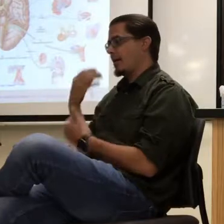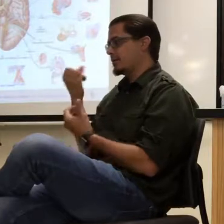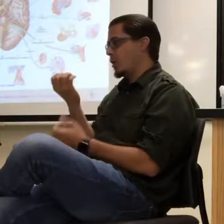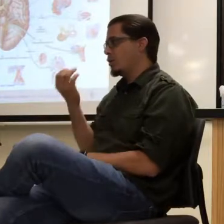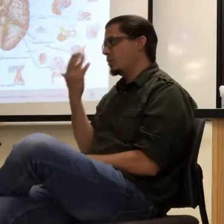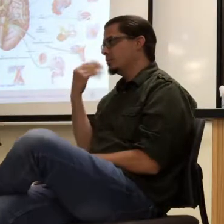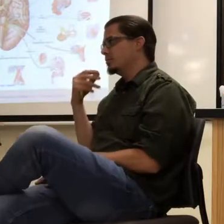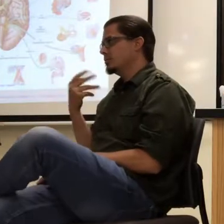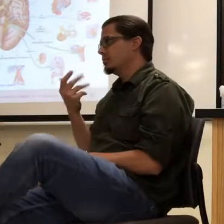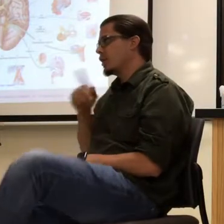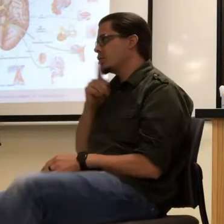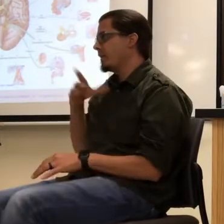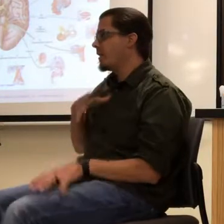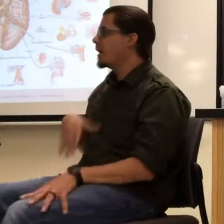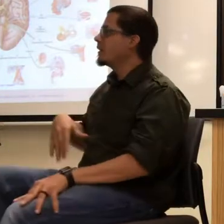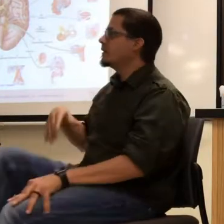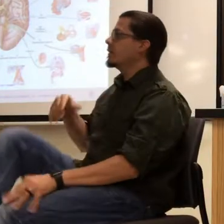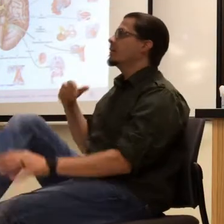and number.